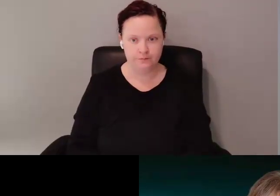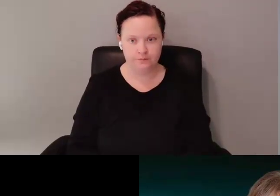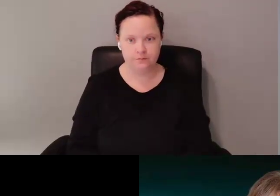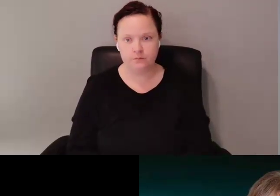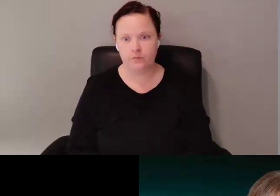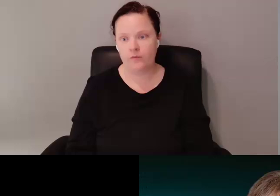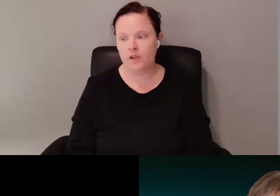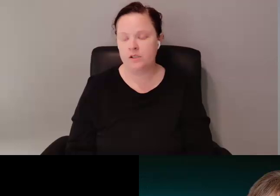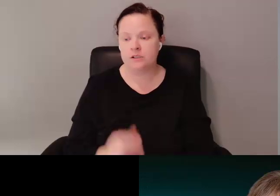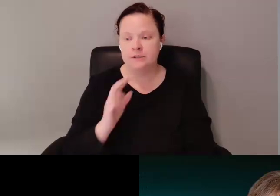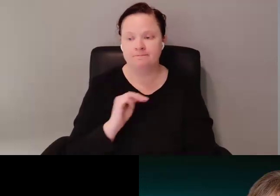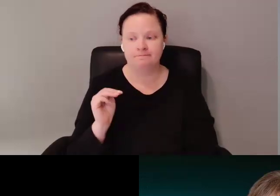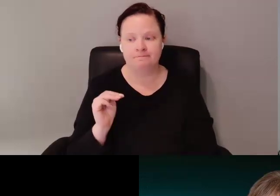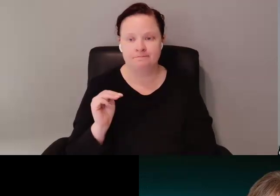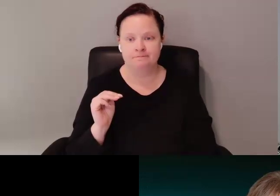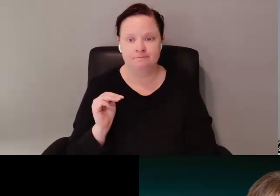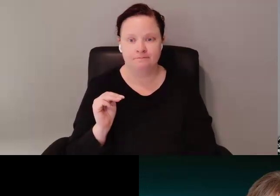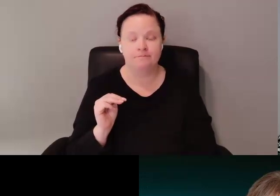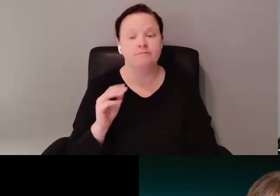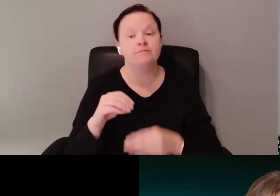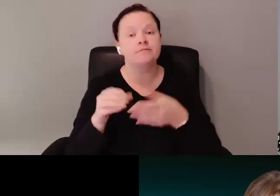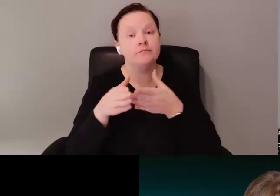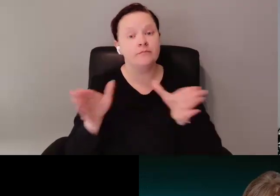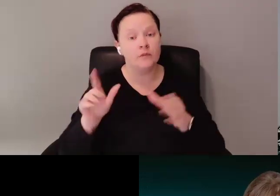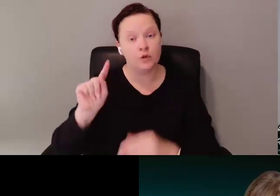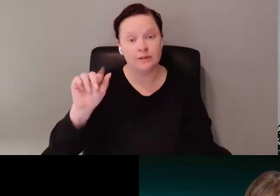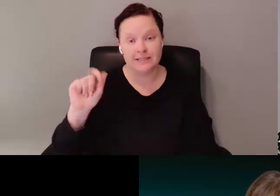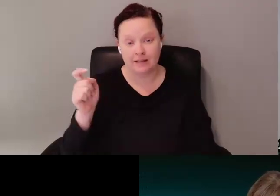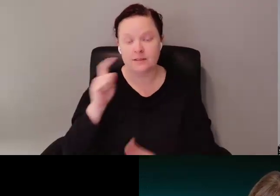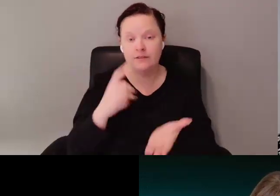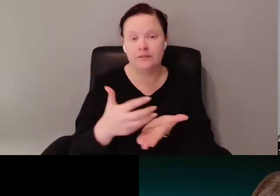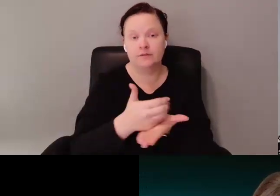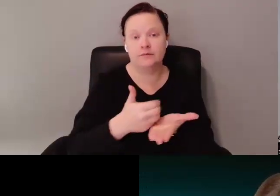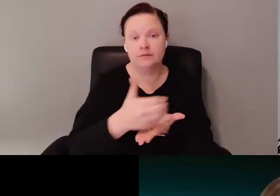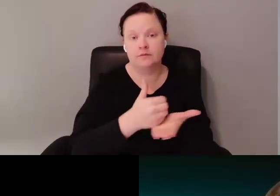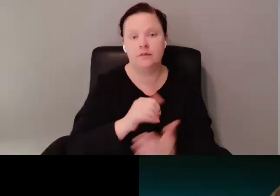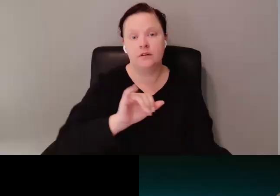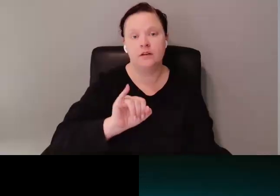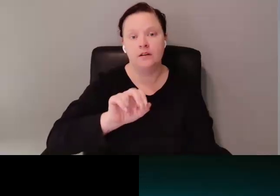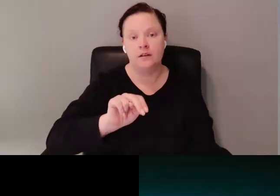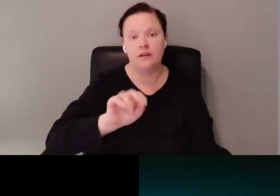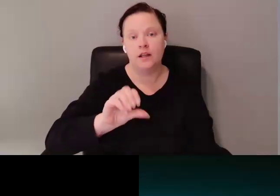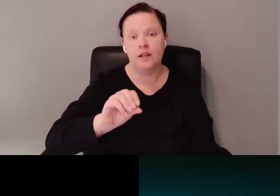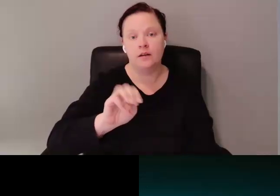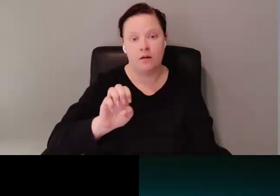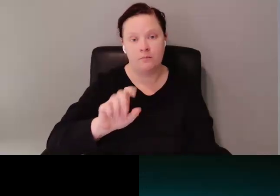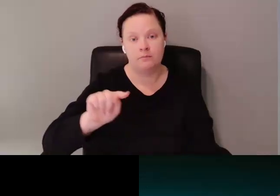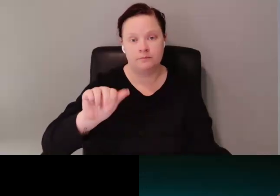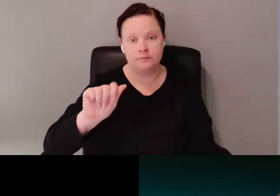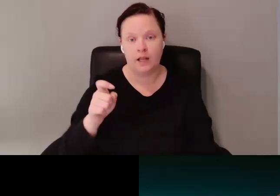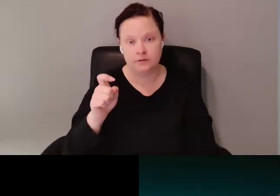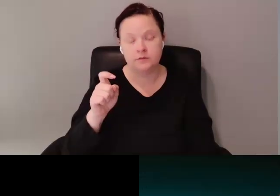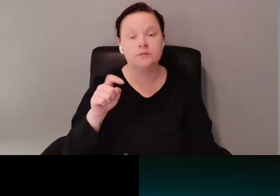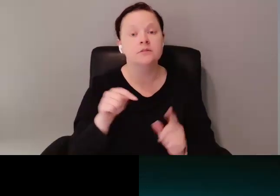handle that. Taxes in general, income tax. So income tax would be the money